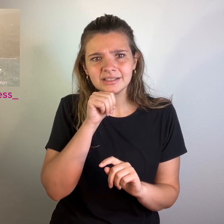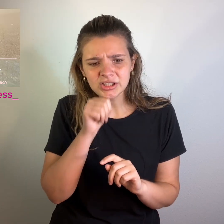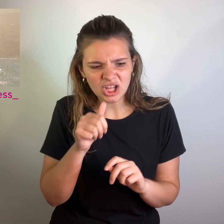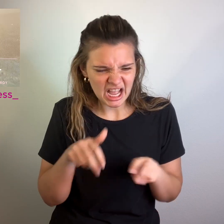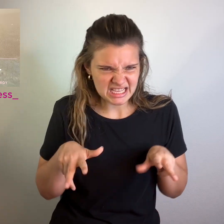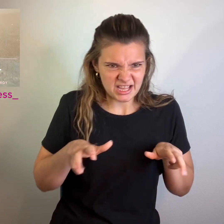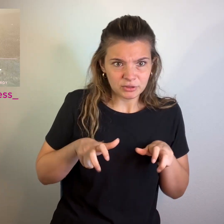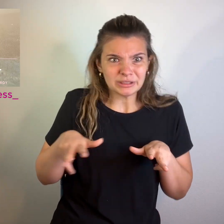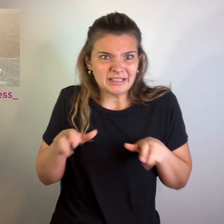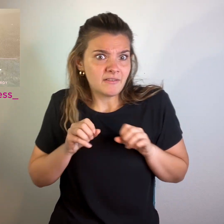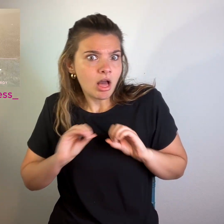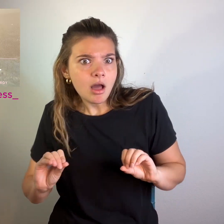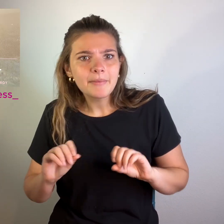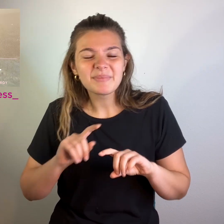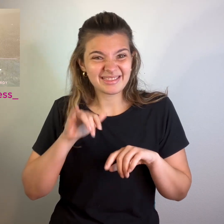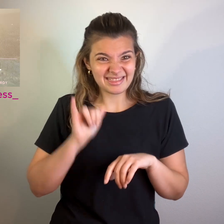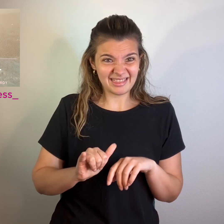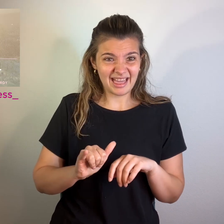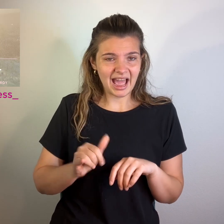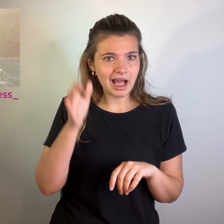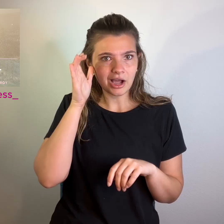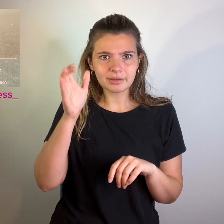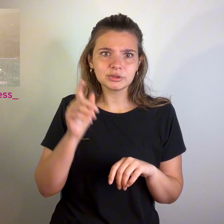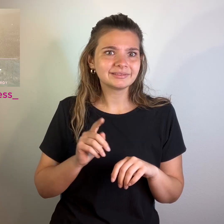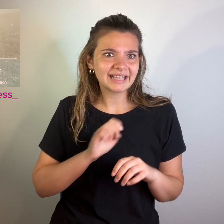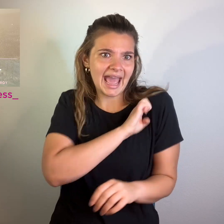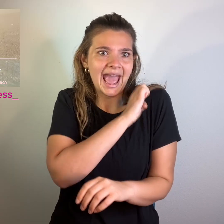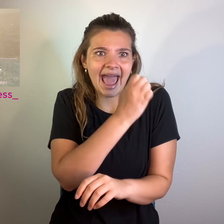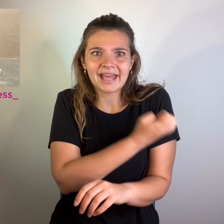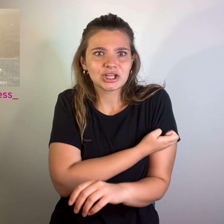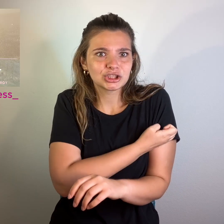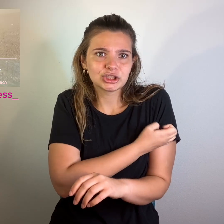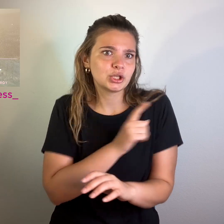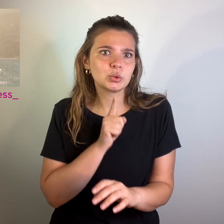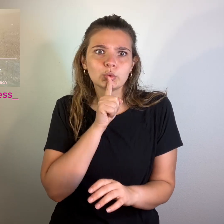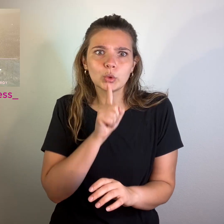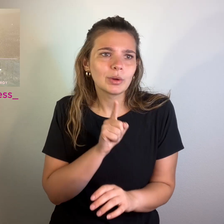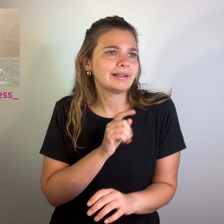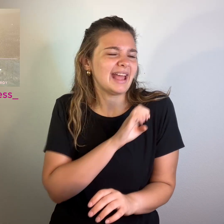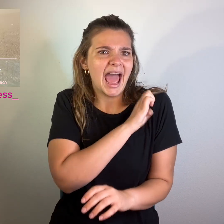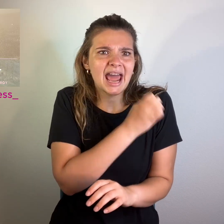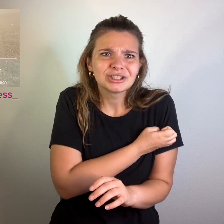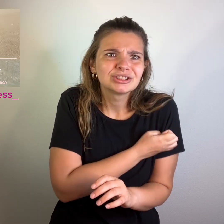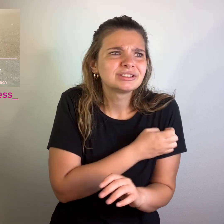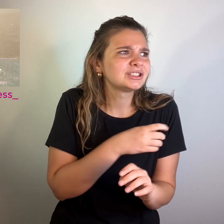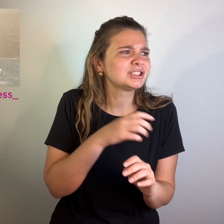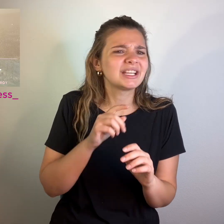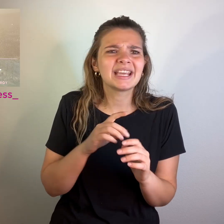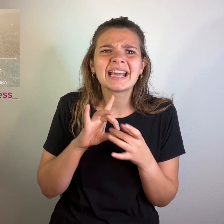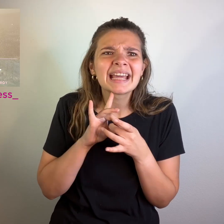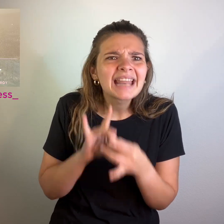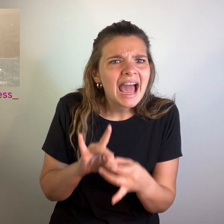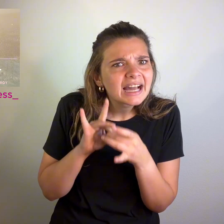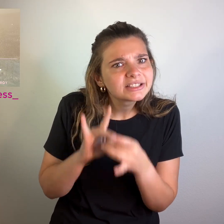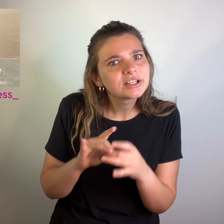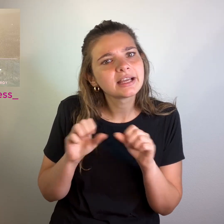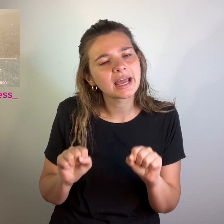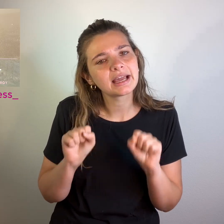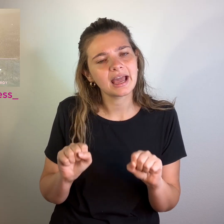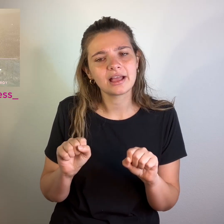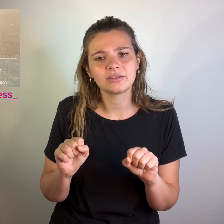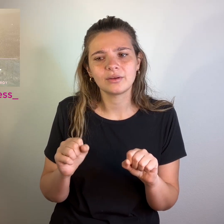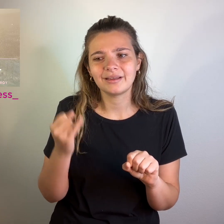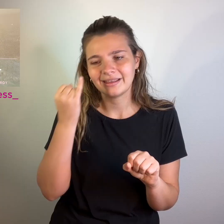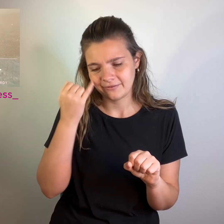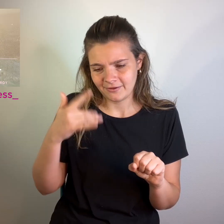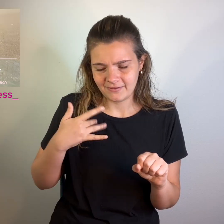like it's actually just true energy and true connection. Now, one thing that you can do to kind of call your power